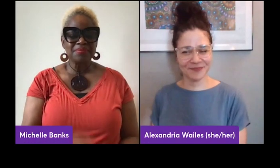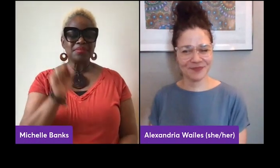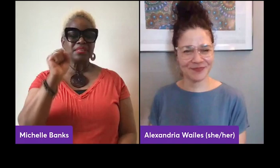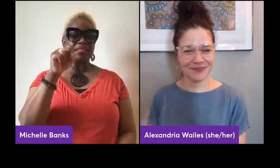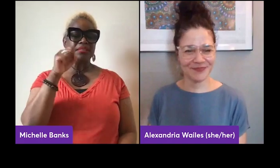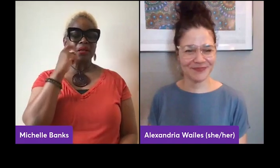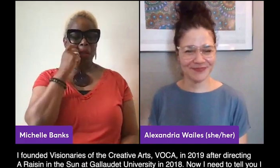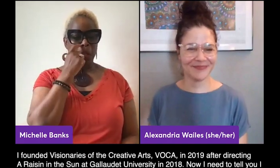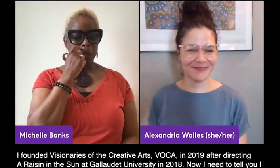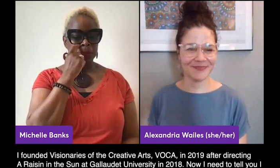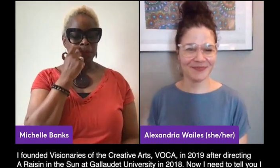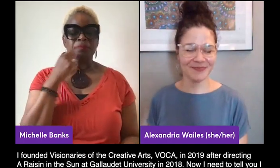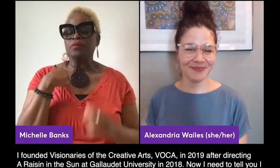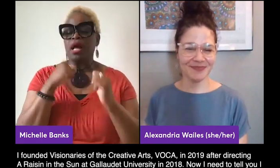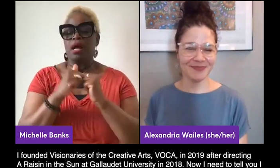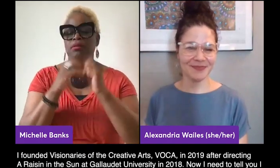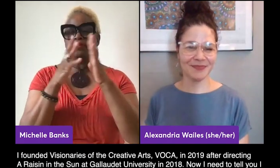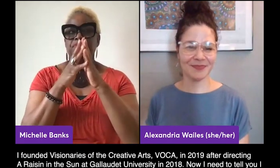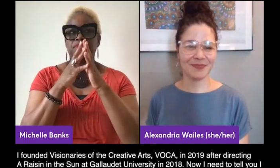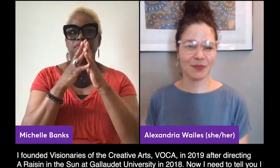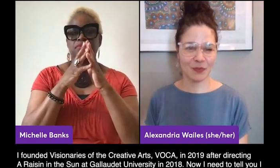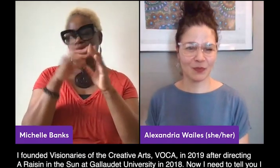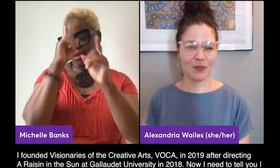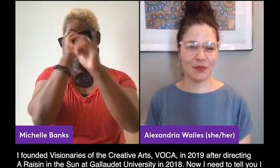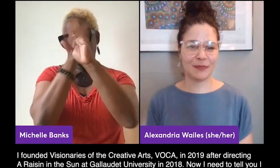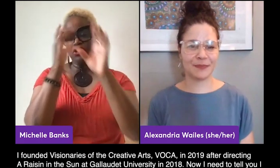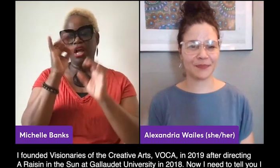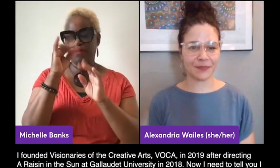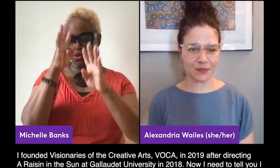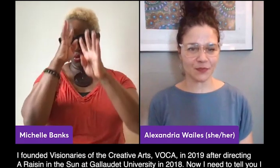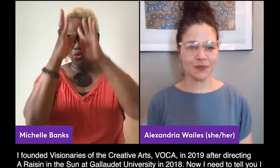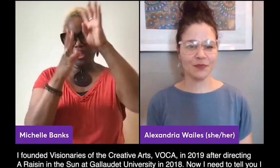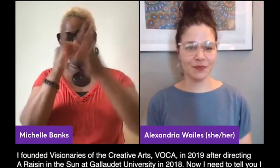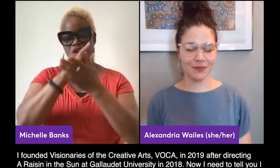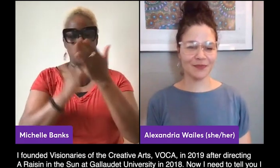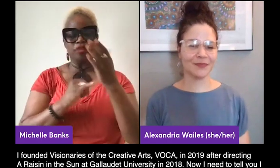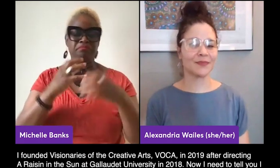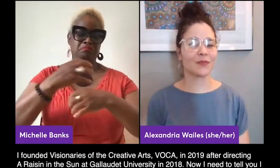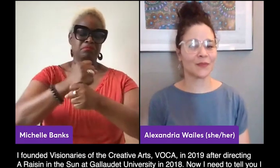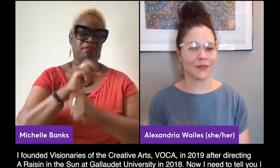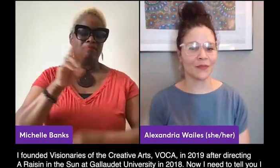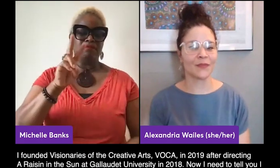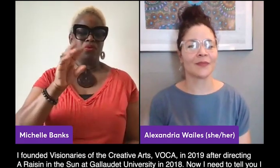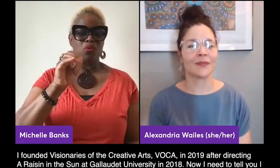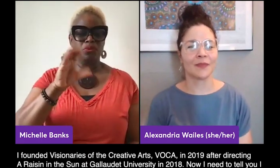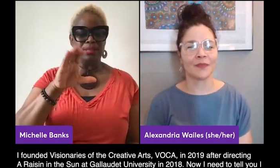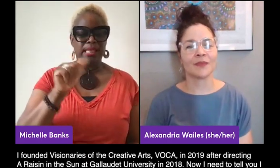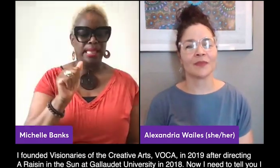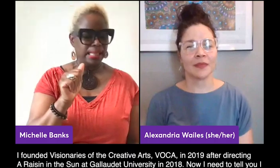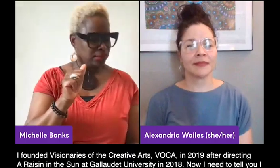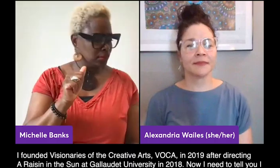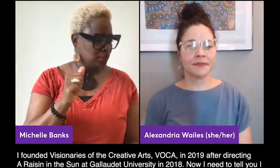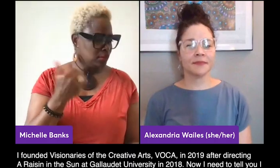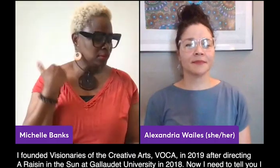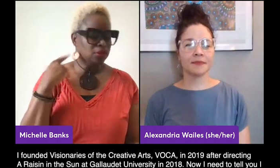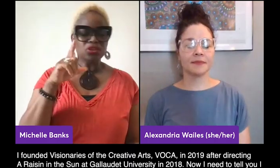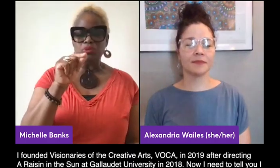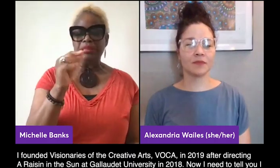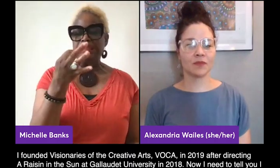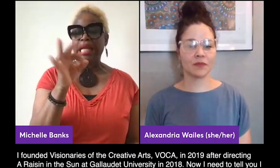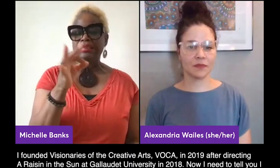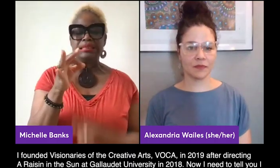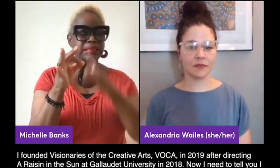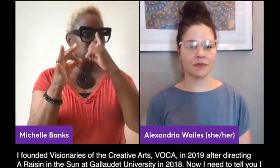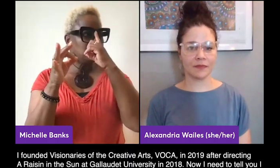inclusive arts education to you? Perfect segue. I founded Visionaries of the Creative Arts, VOCA,